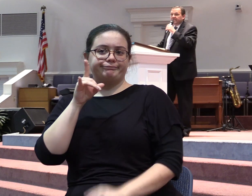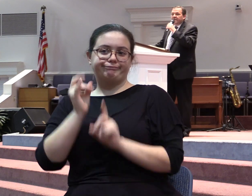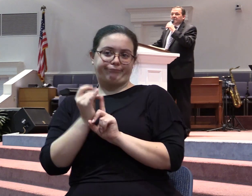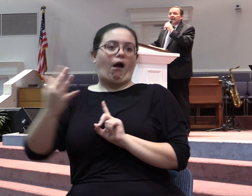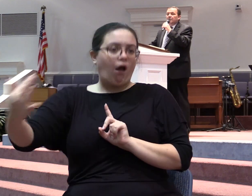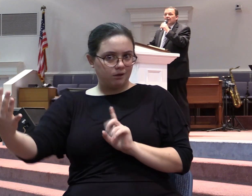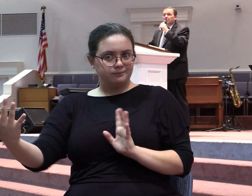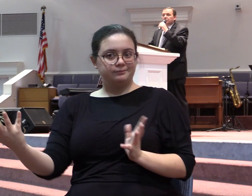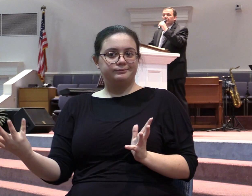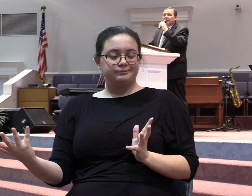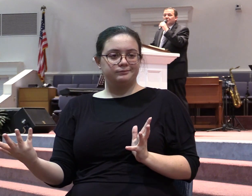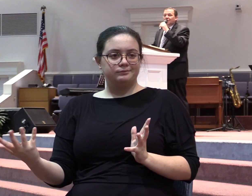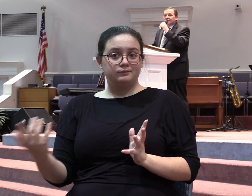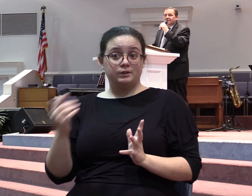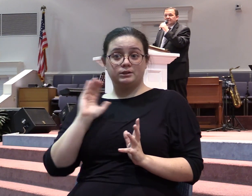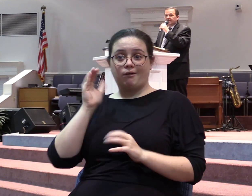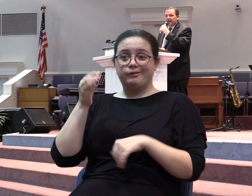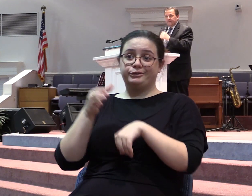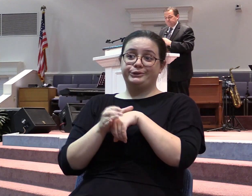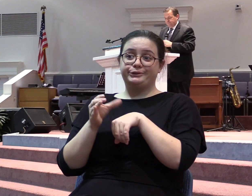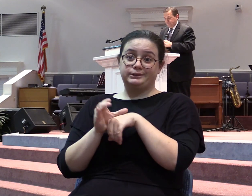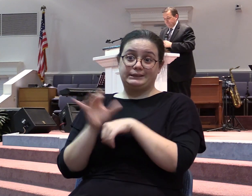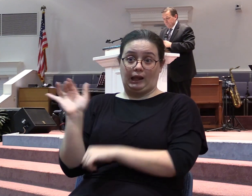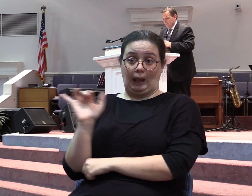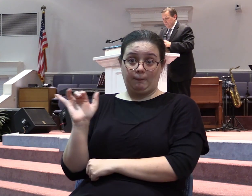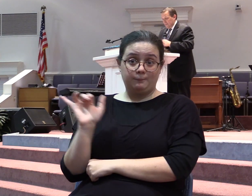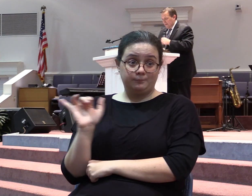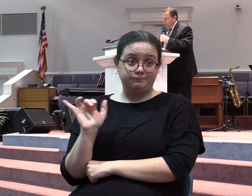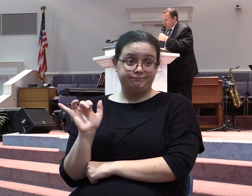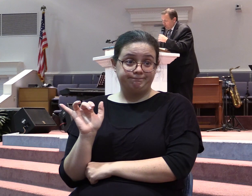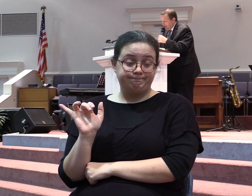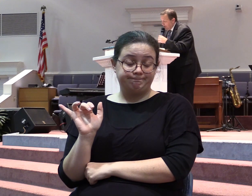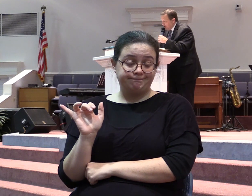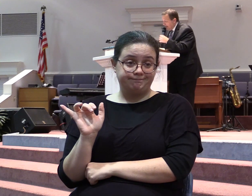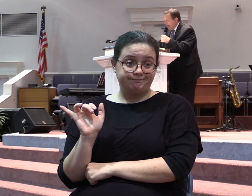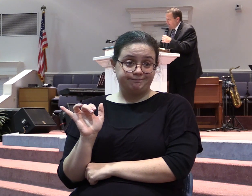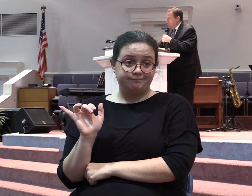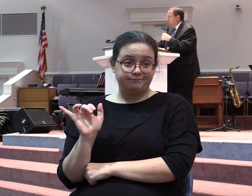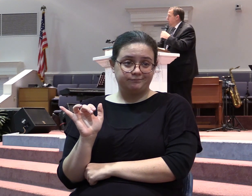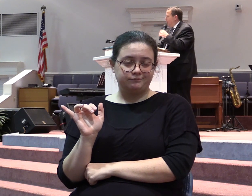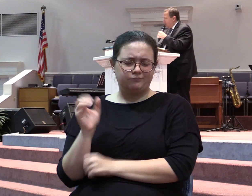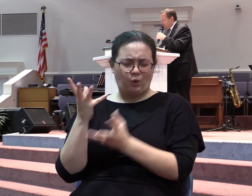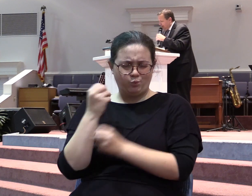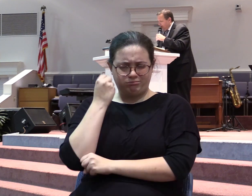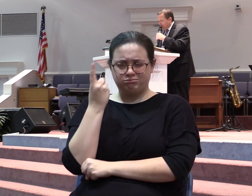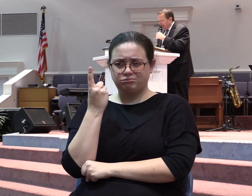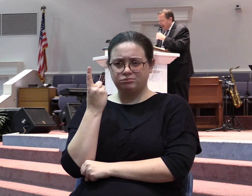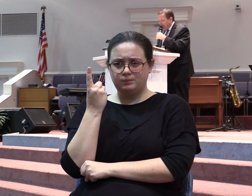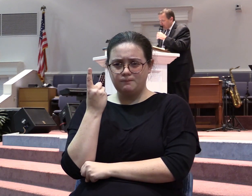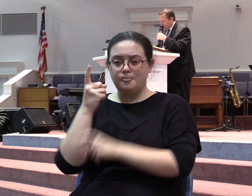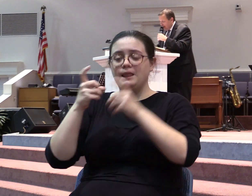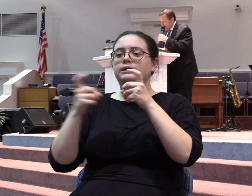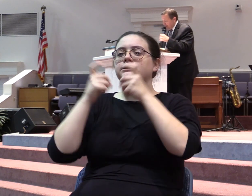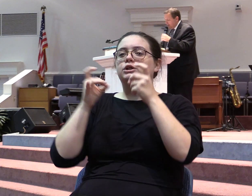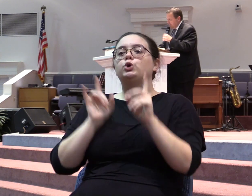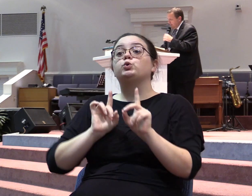What does this say about most of our churches today? I want you to understand, lost sinners came